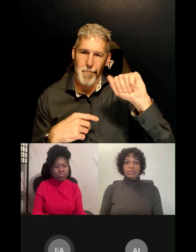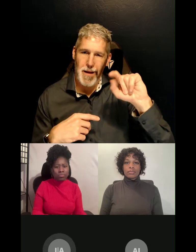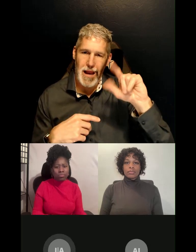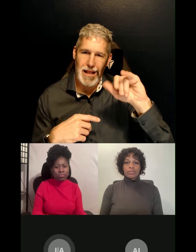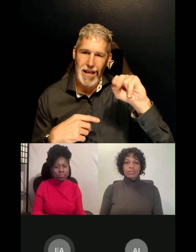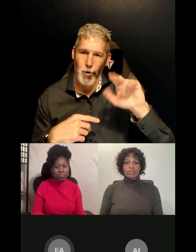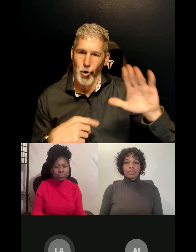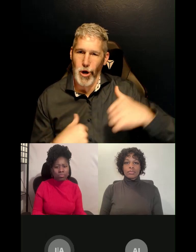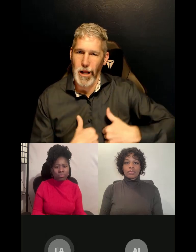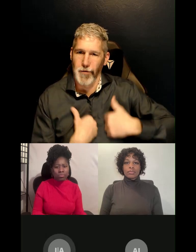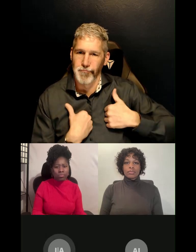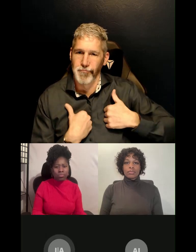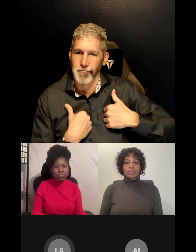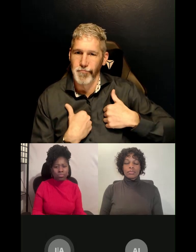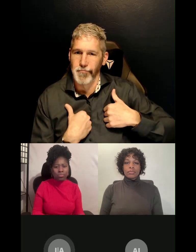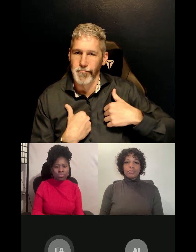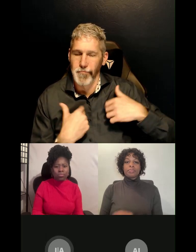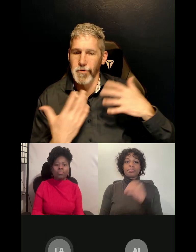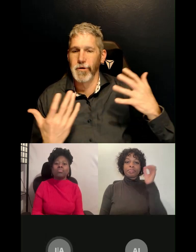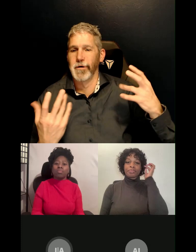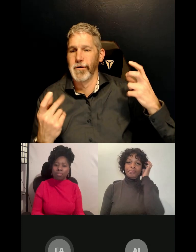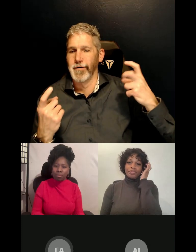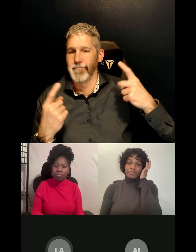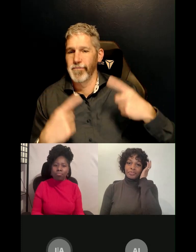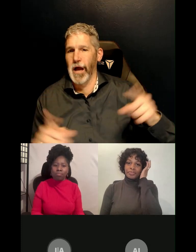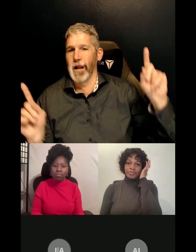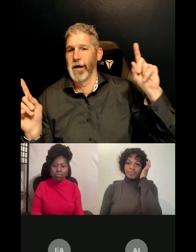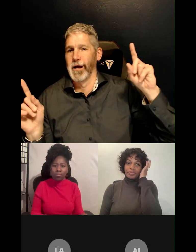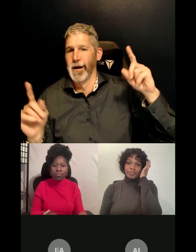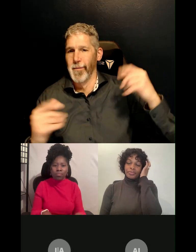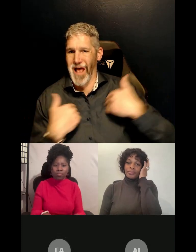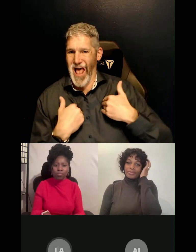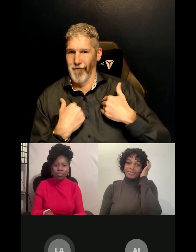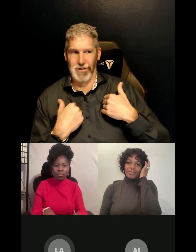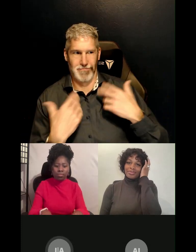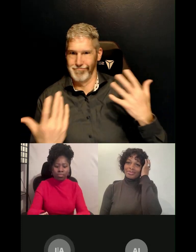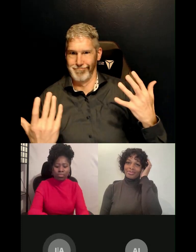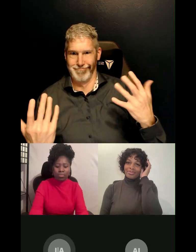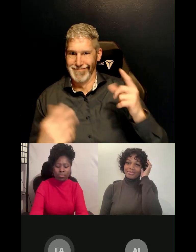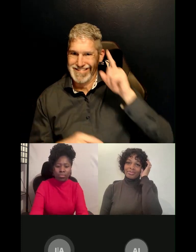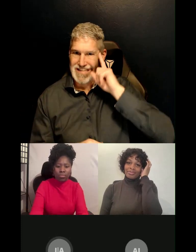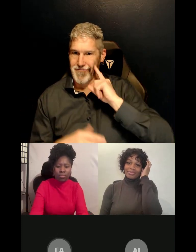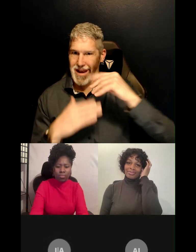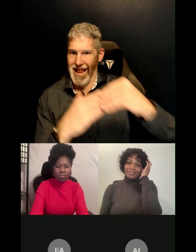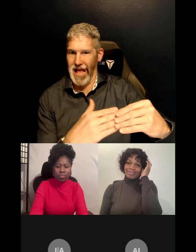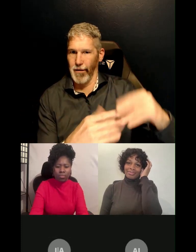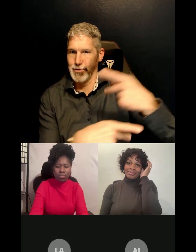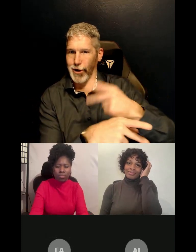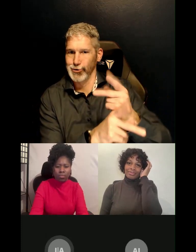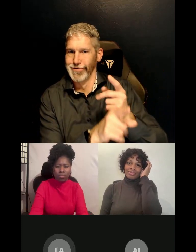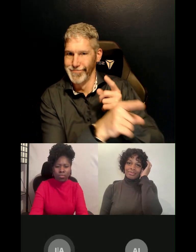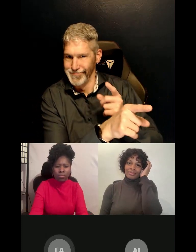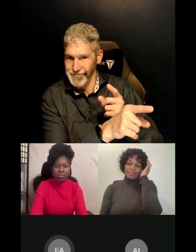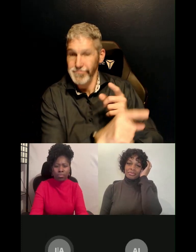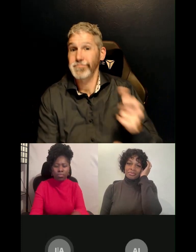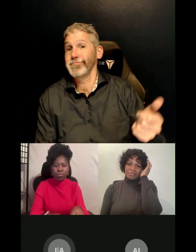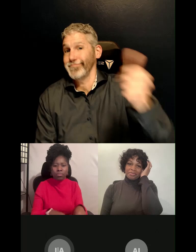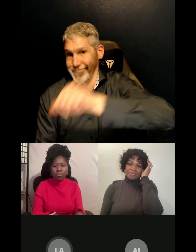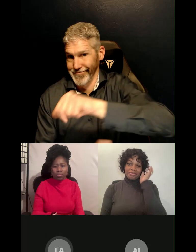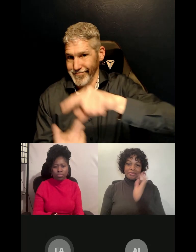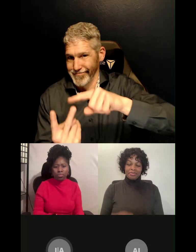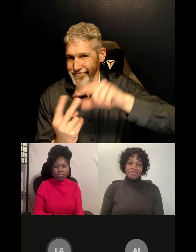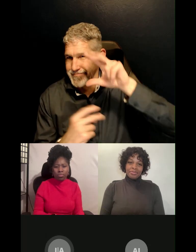and created a film about Marlee Matlin's life. So finally, there is